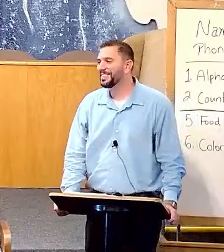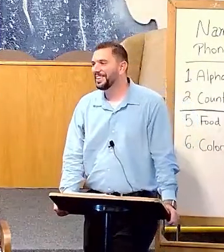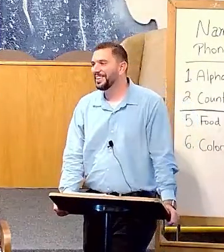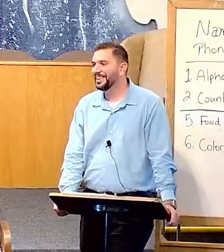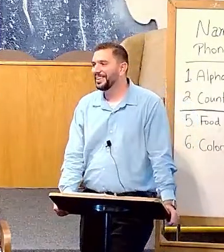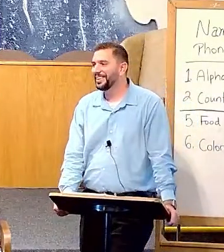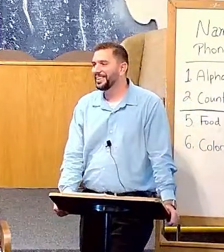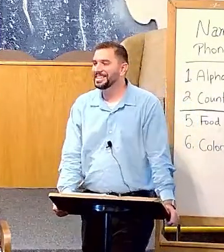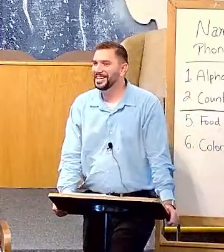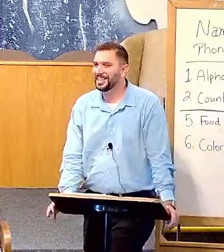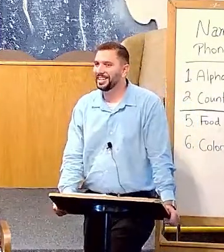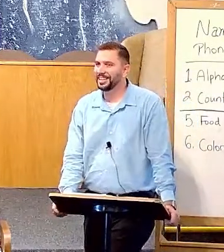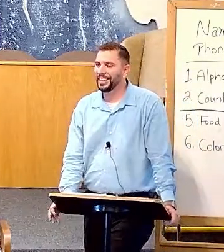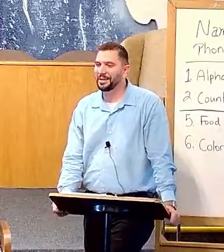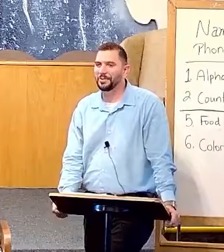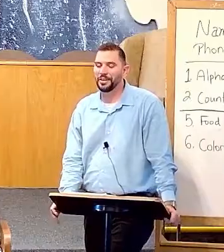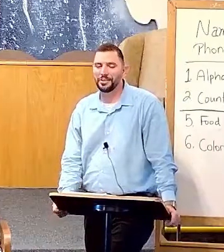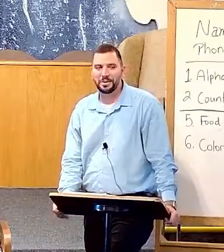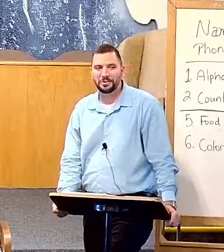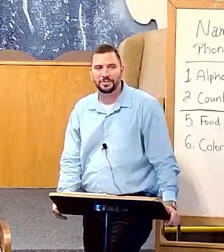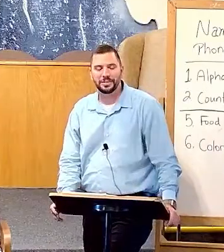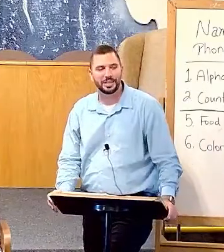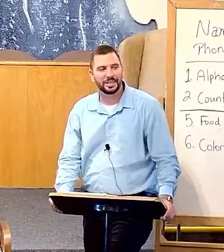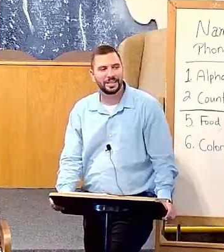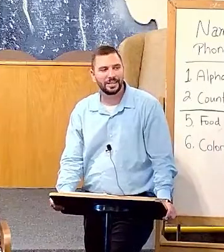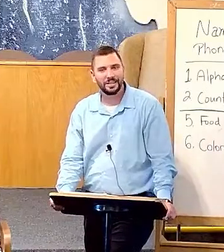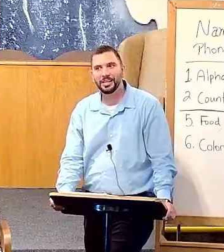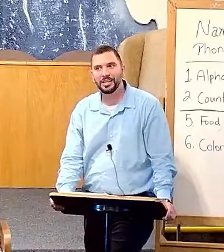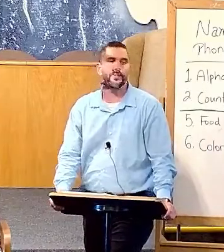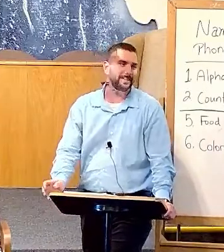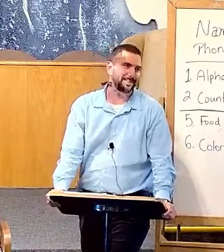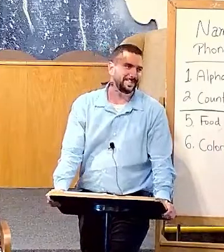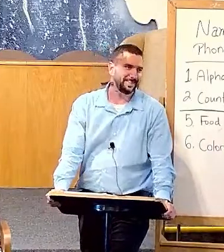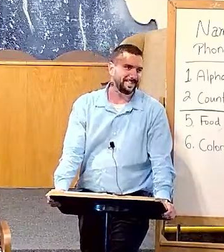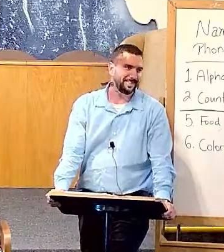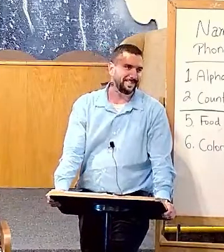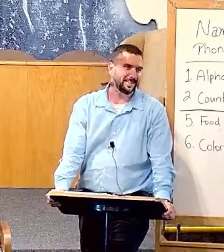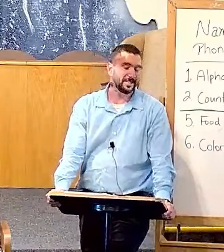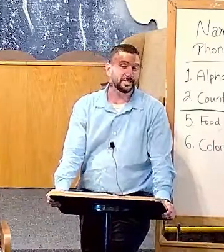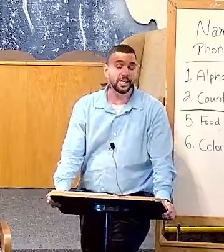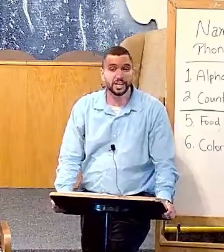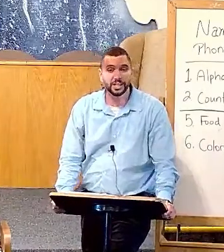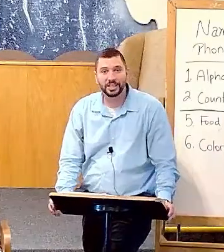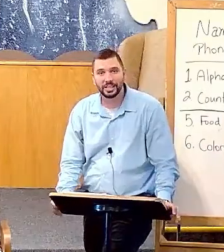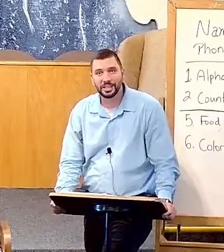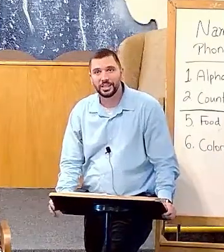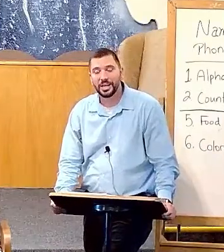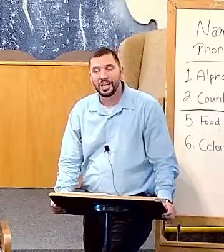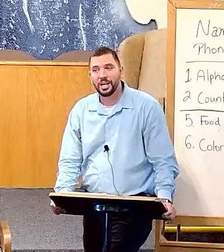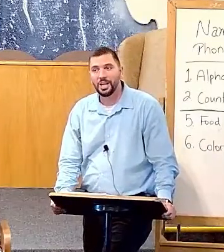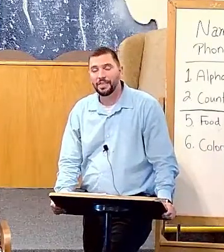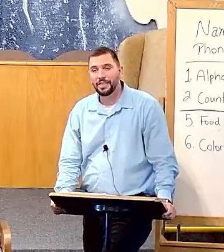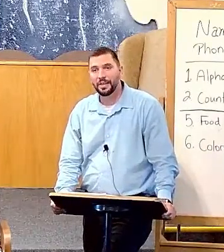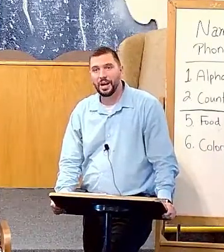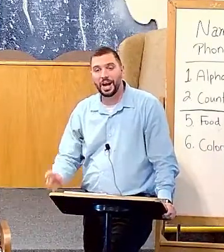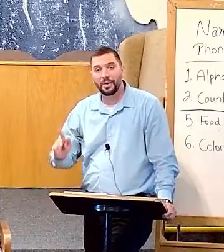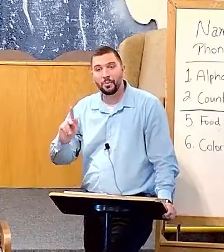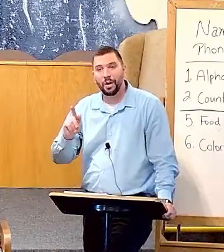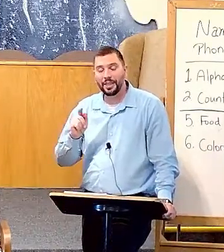All right, other animals. Let me think. Yes, sir. Skunk. I